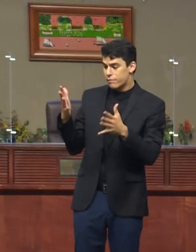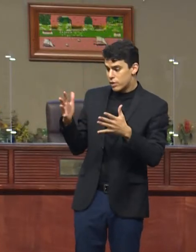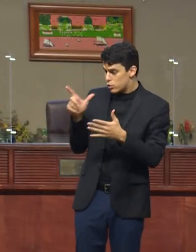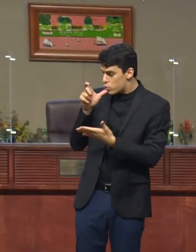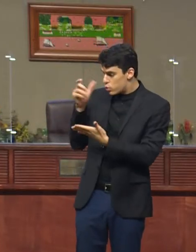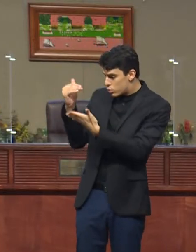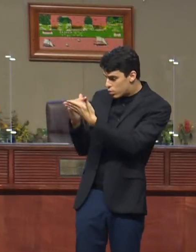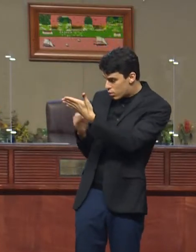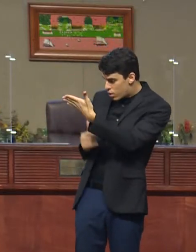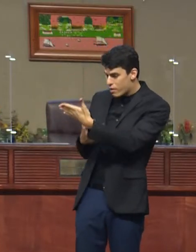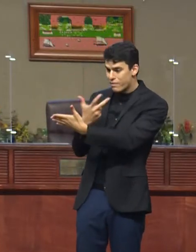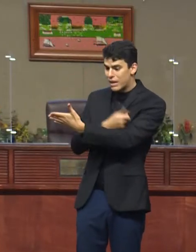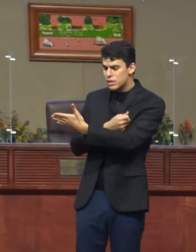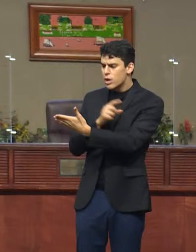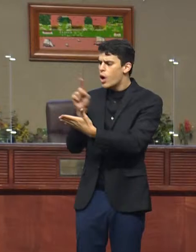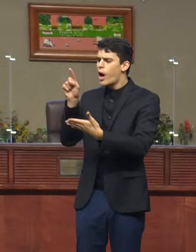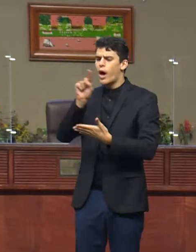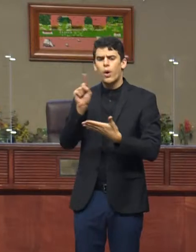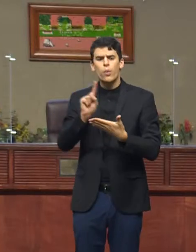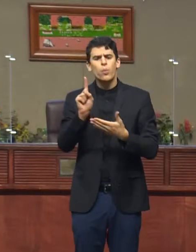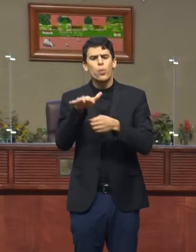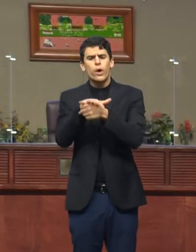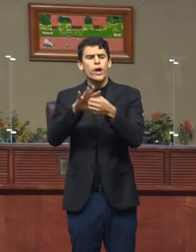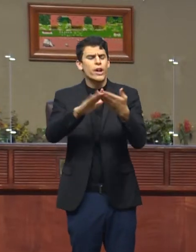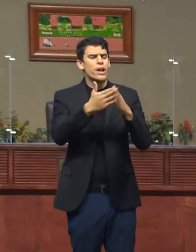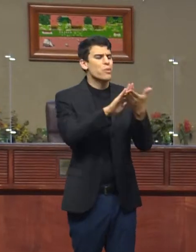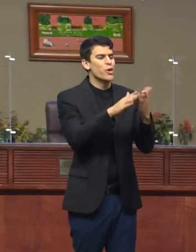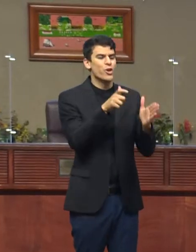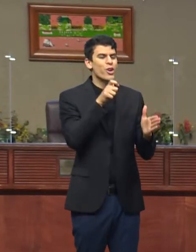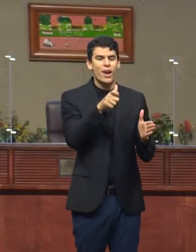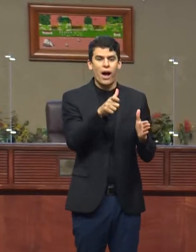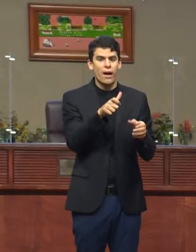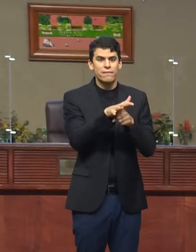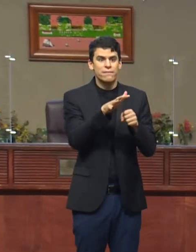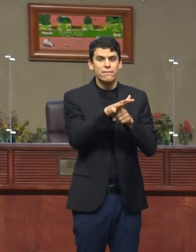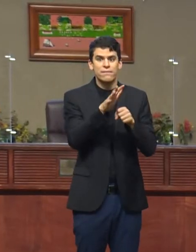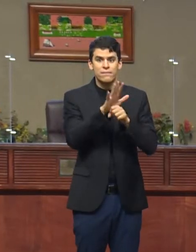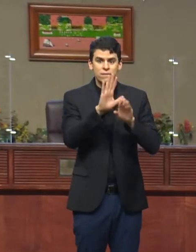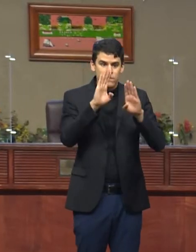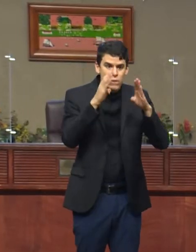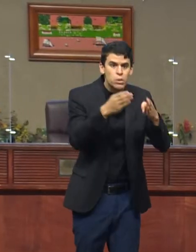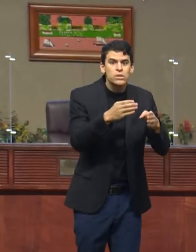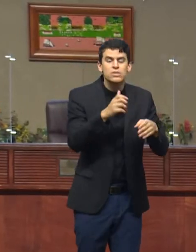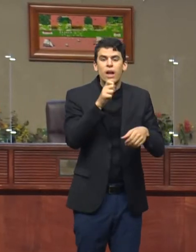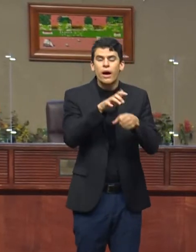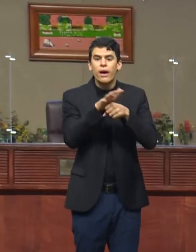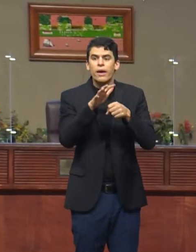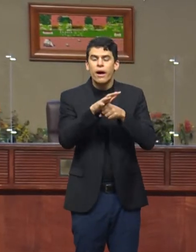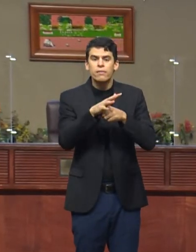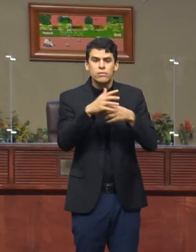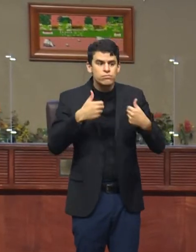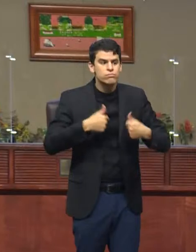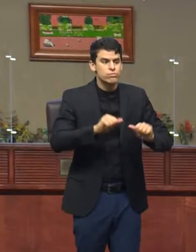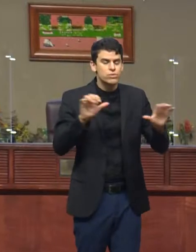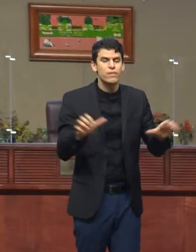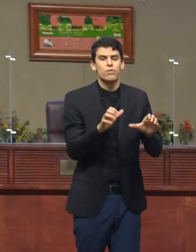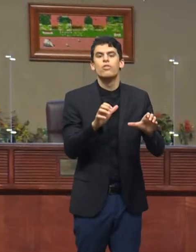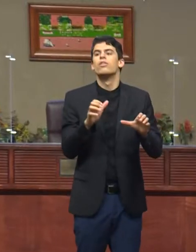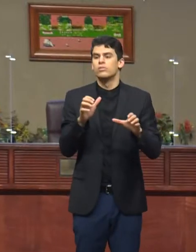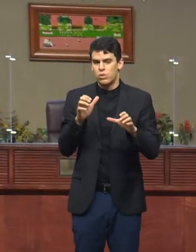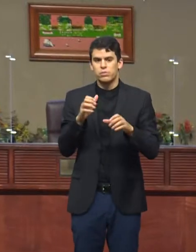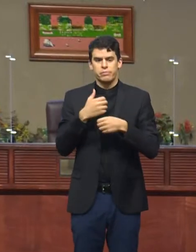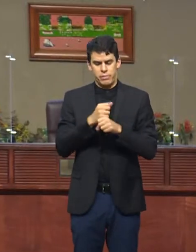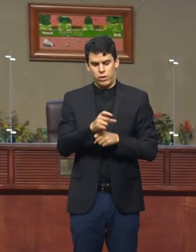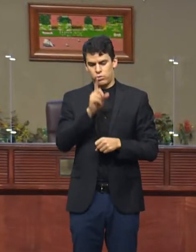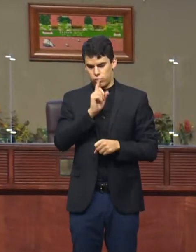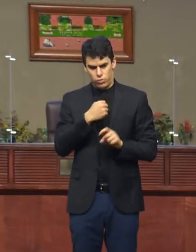there's underrepresentation. So we are being intentional about going into different neighborhoods. So